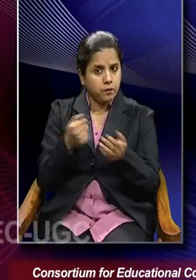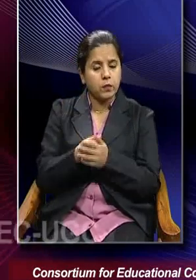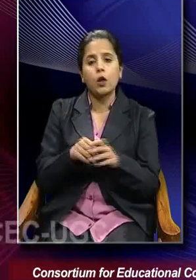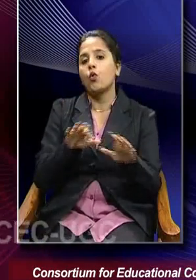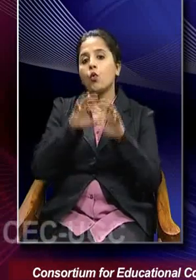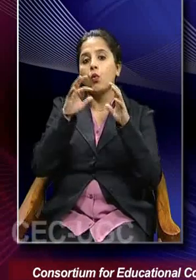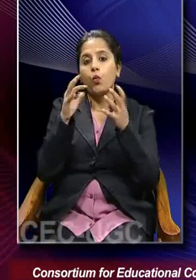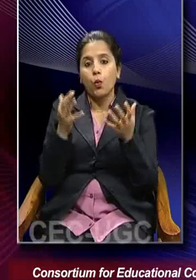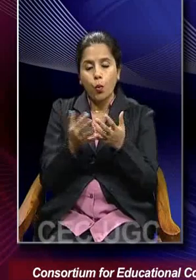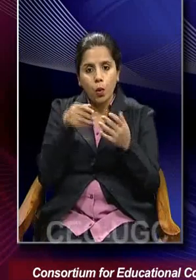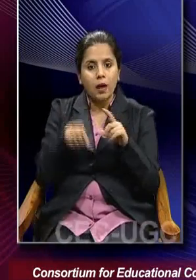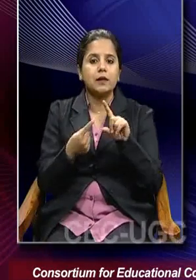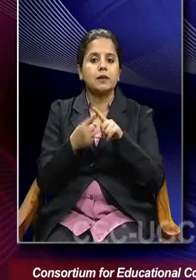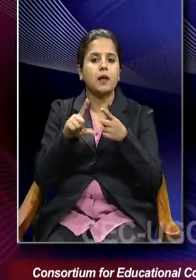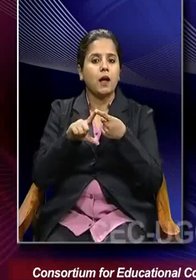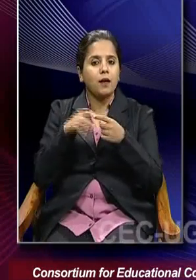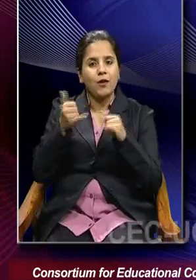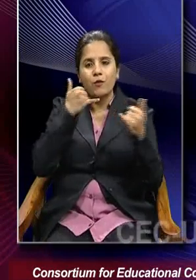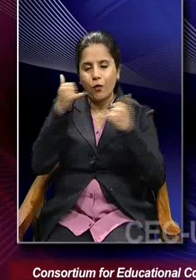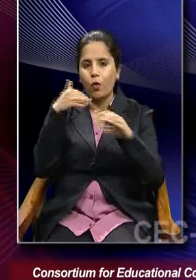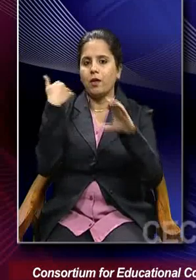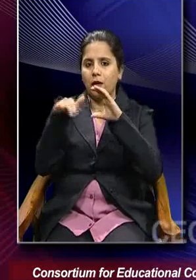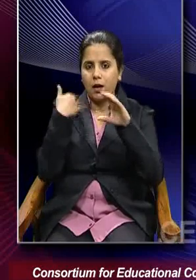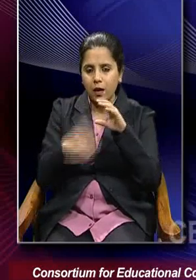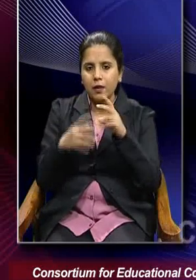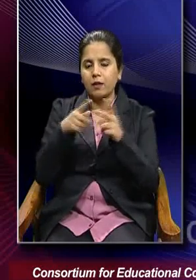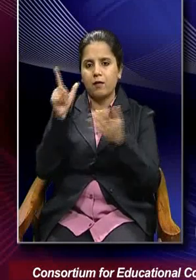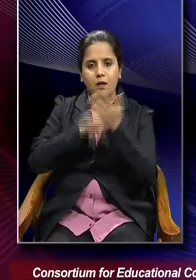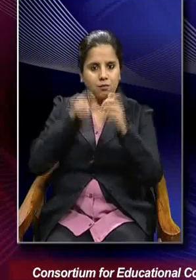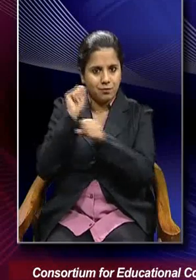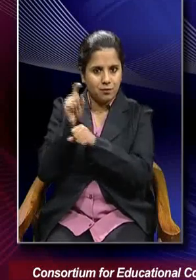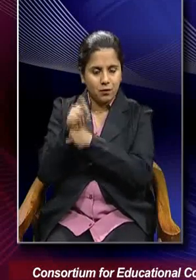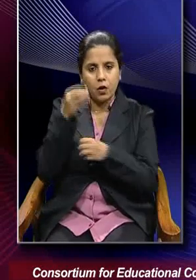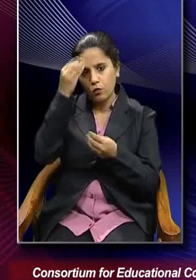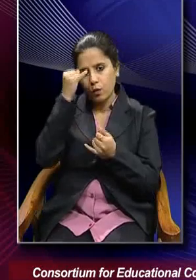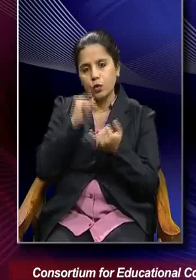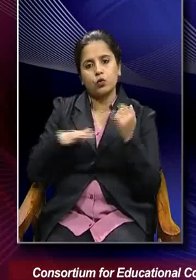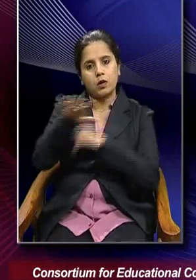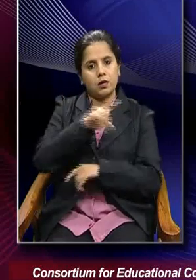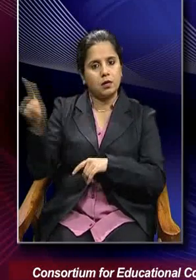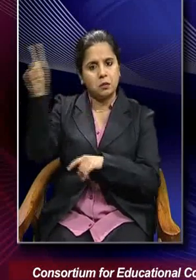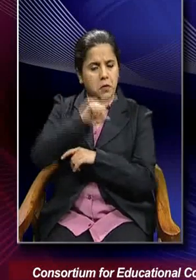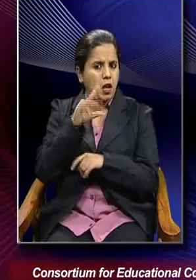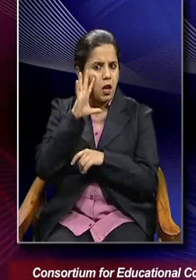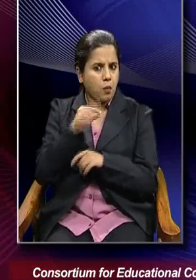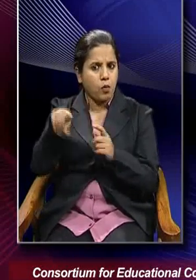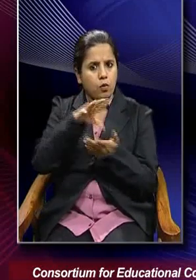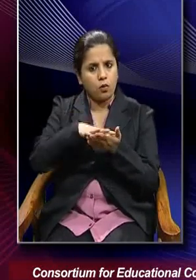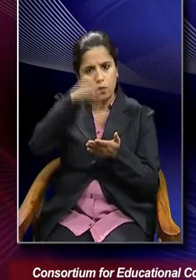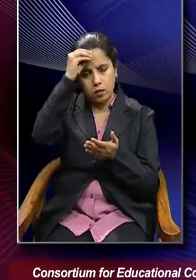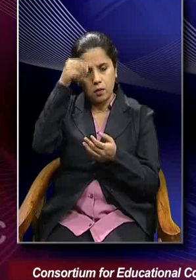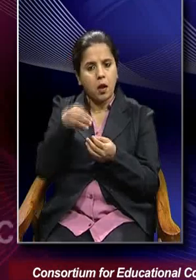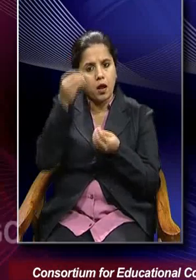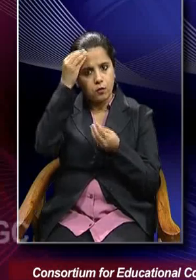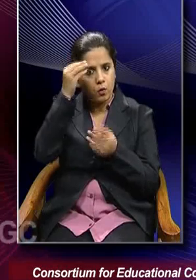World Telecommunication and Information Society Day presented to you significant inputs and